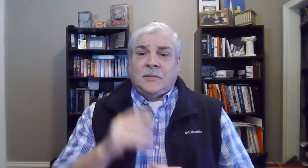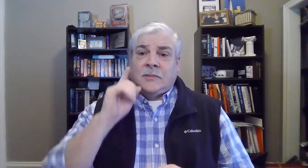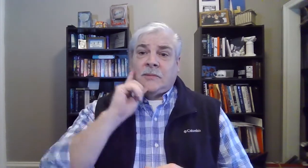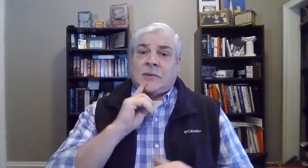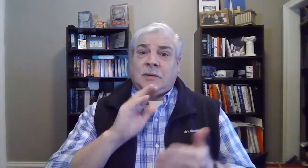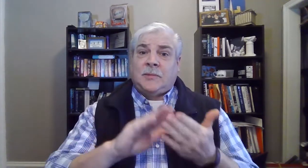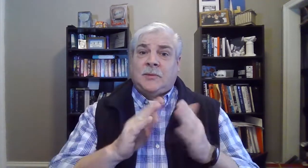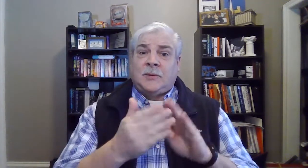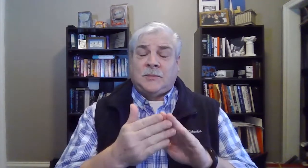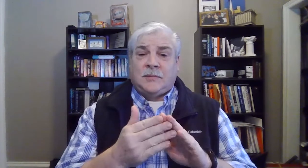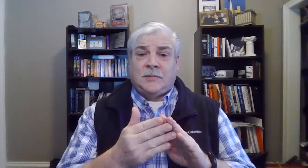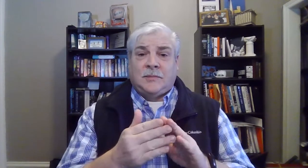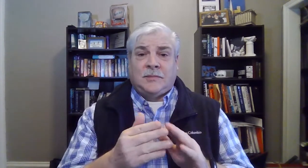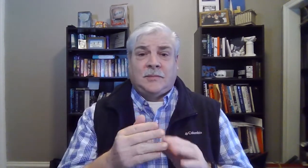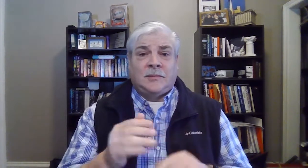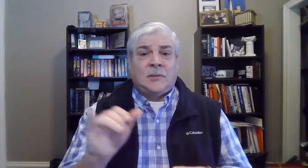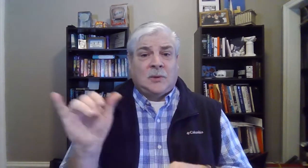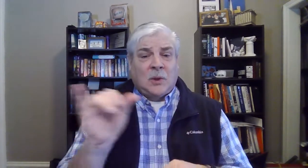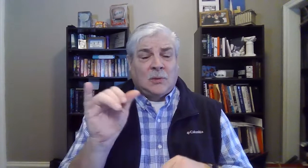The deaf community